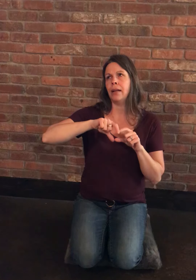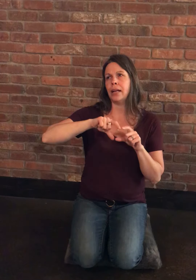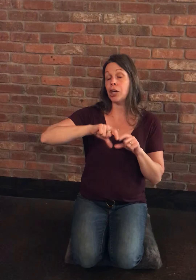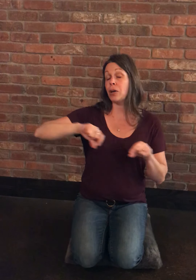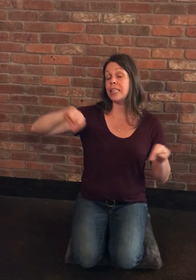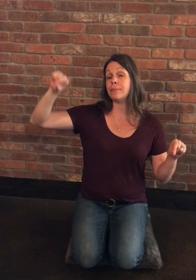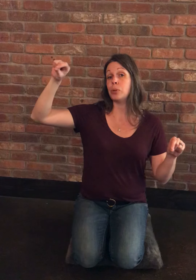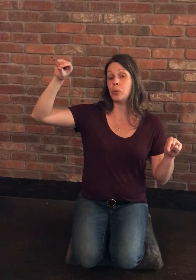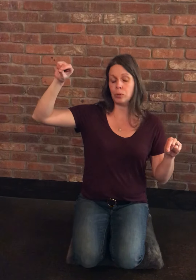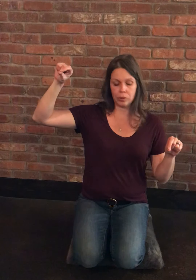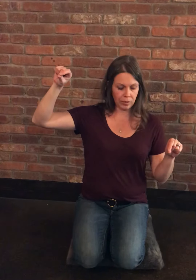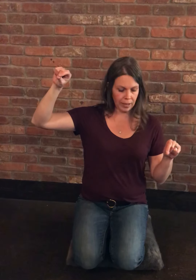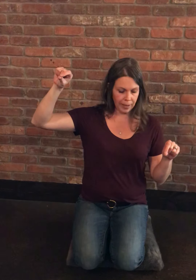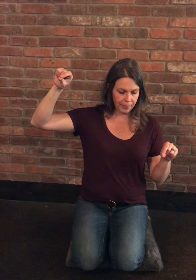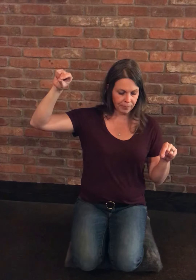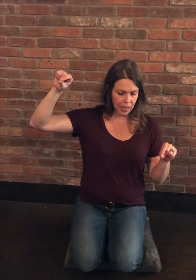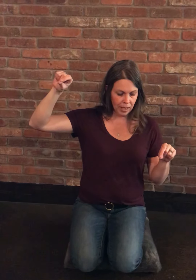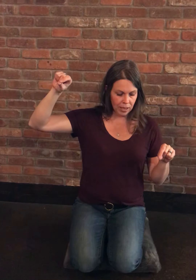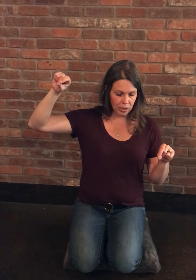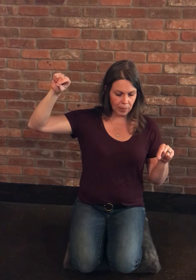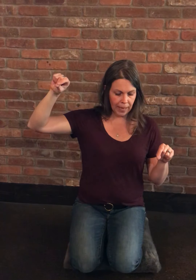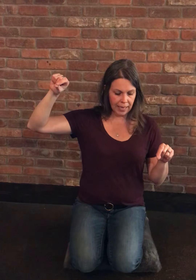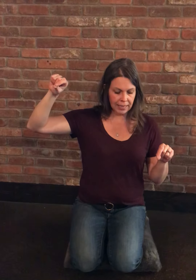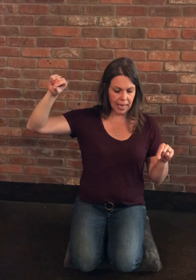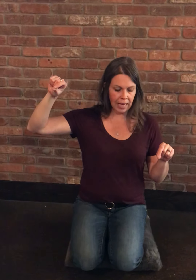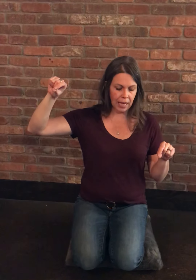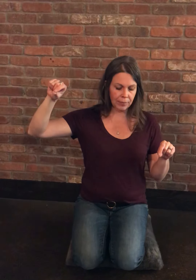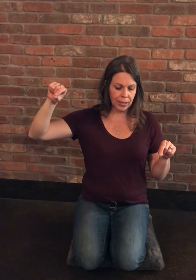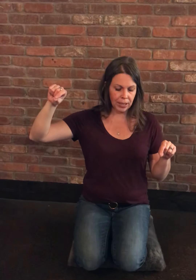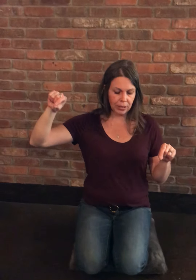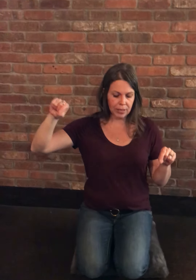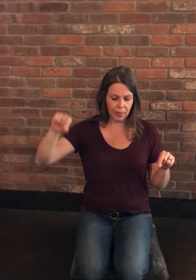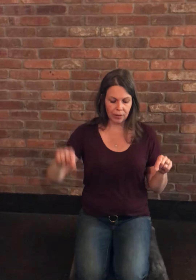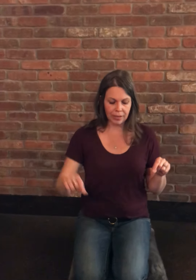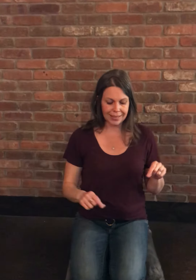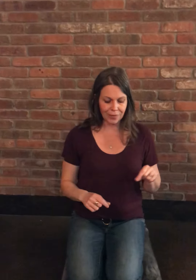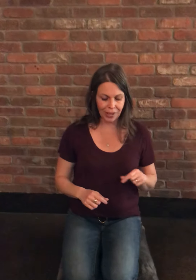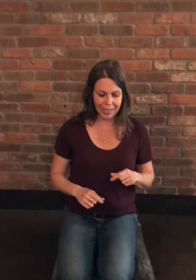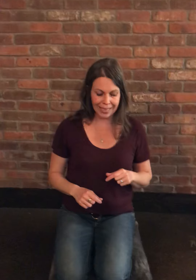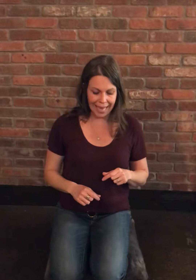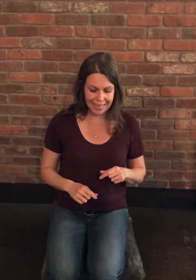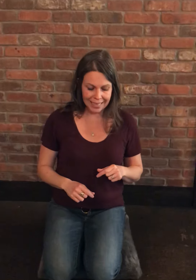a crescent moon, okay? Japan's Heian period was about the different classes.